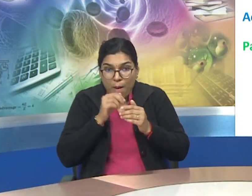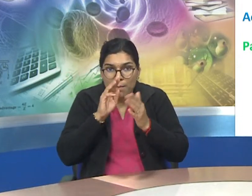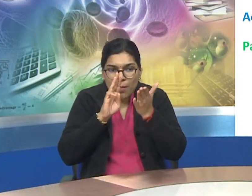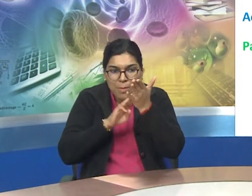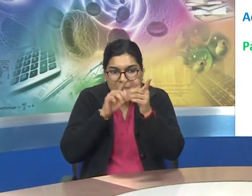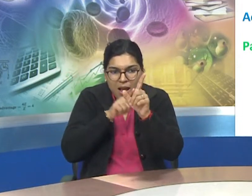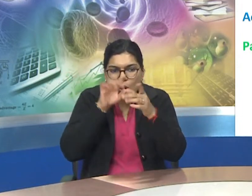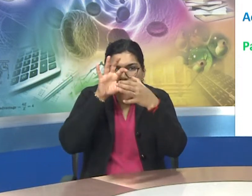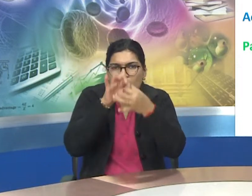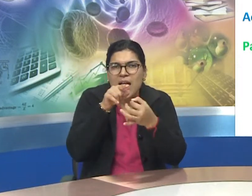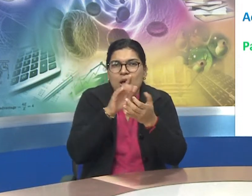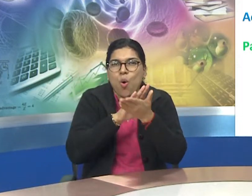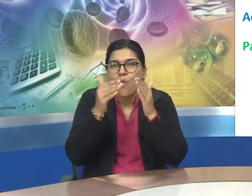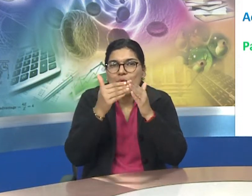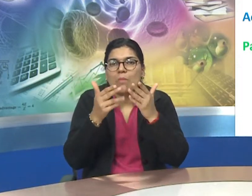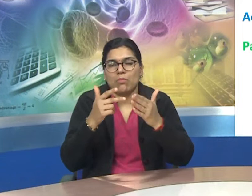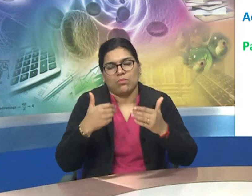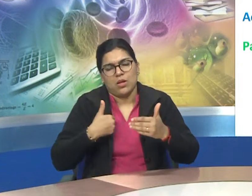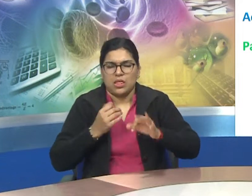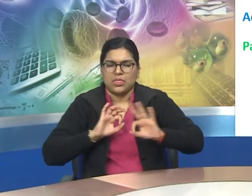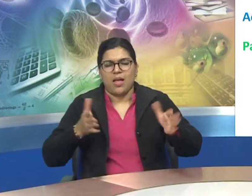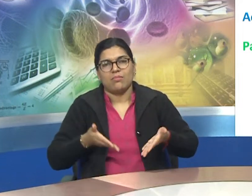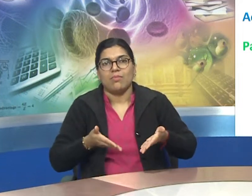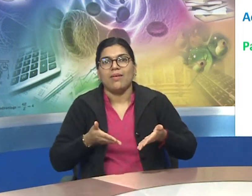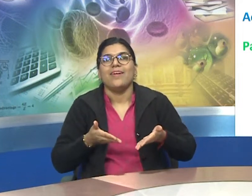It is my homework. It is done.